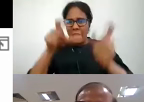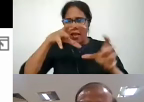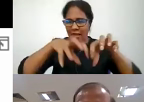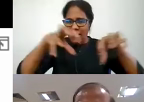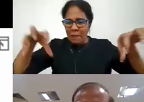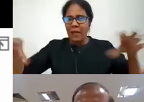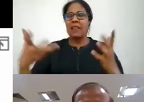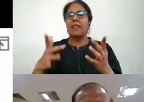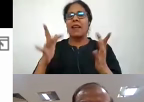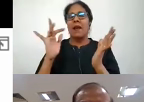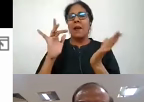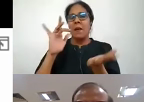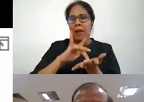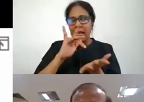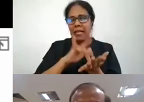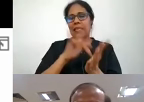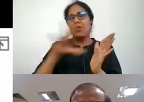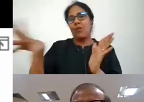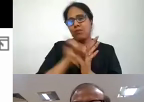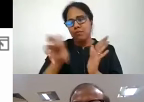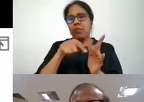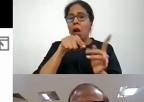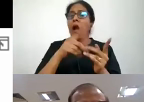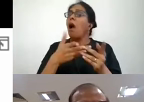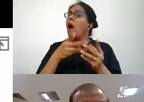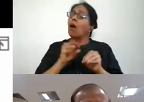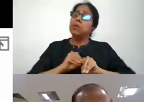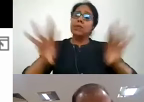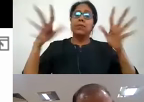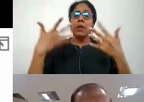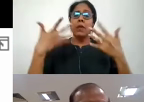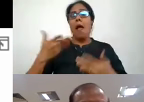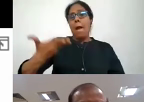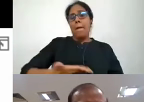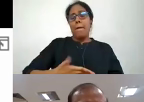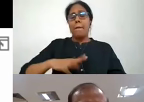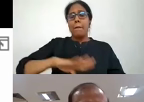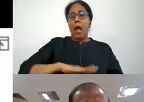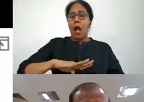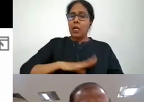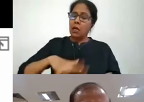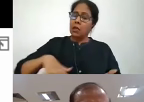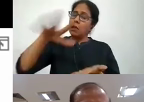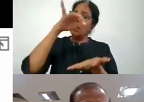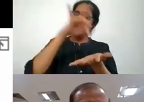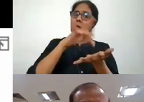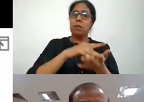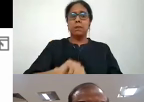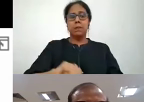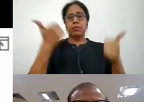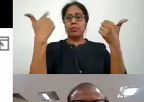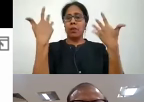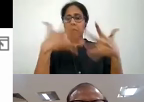this in Maharashtra and as a pilot. And soon we are likely to deploy it in other places also.